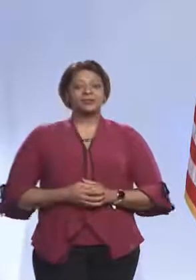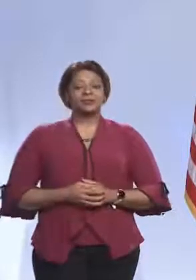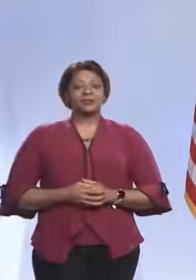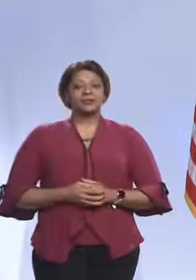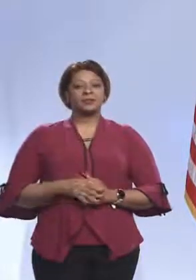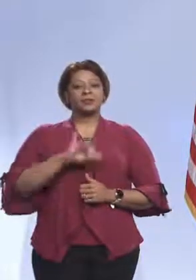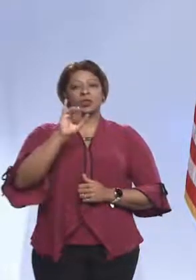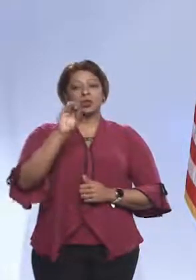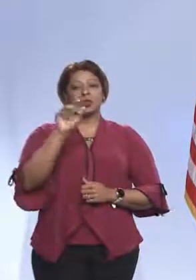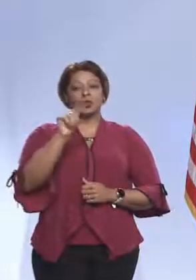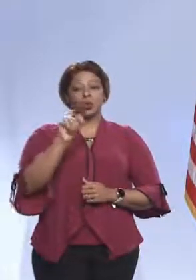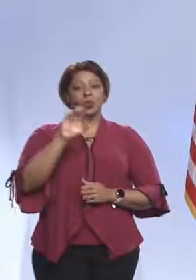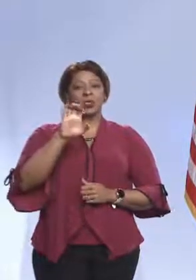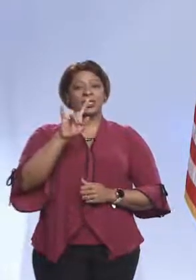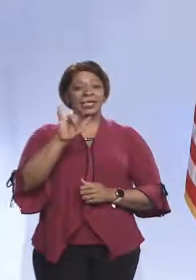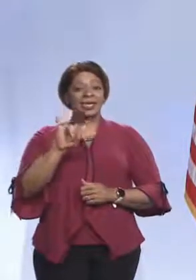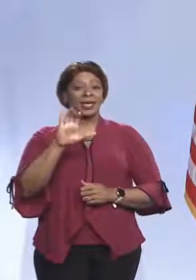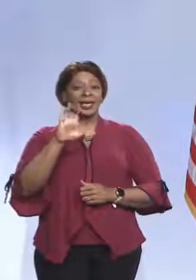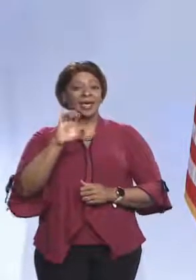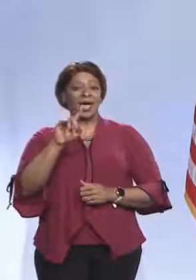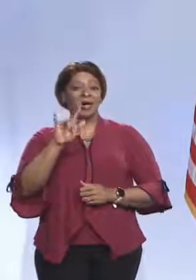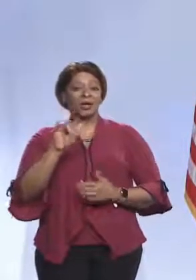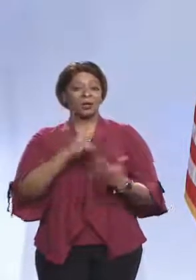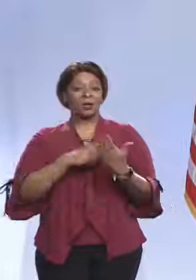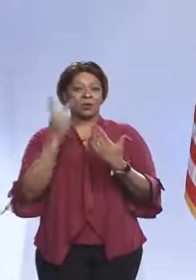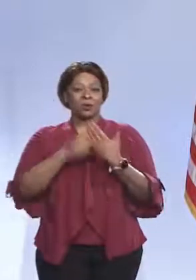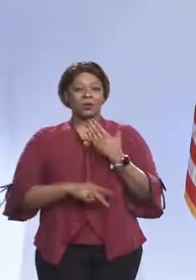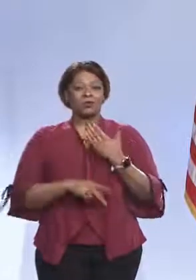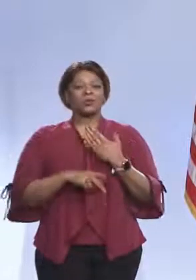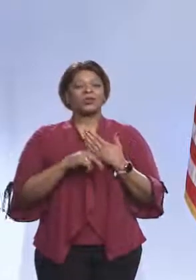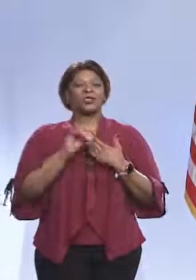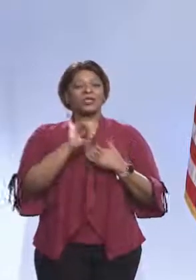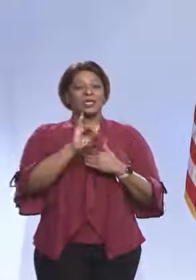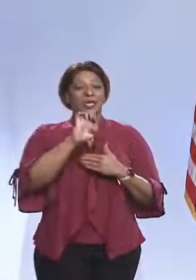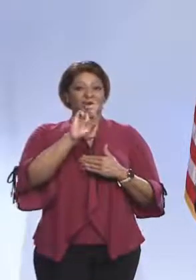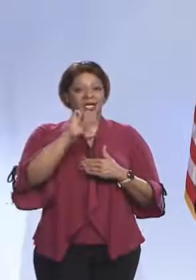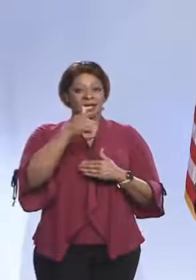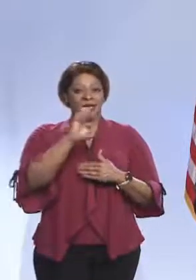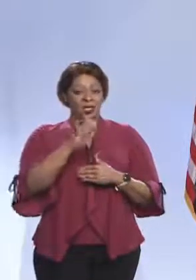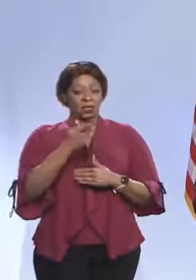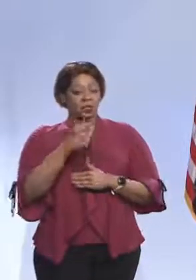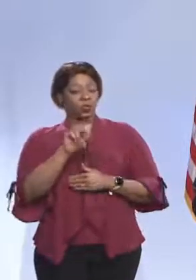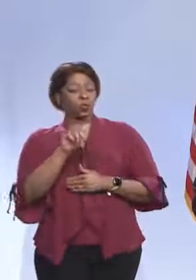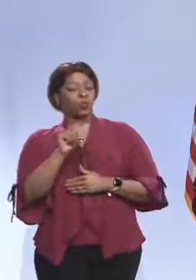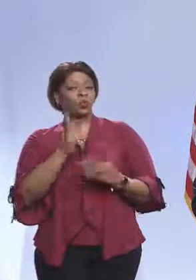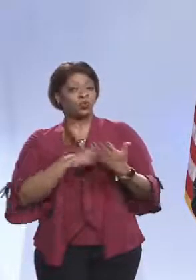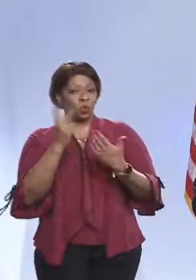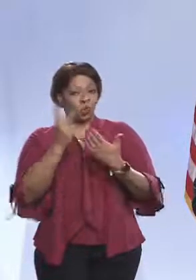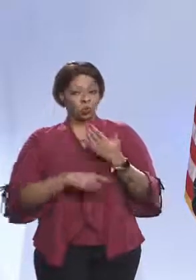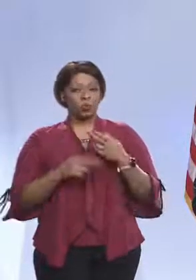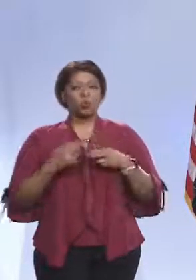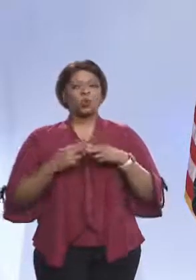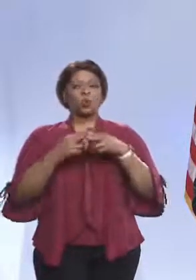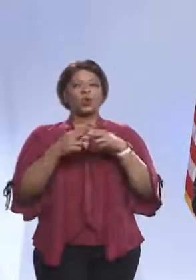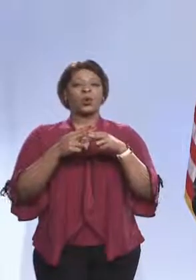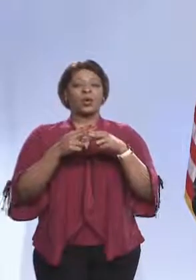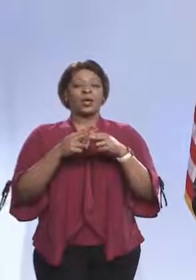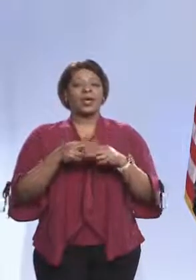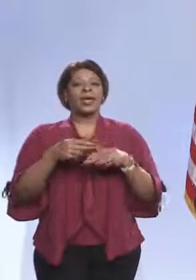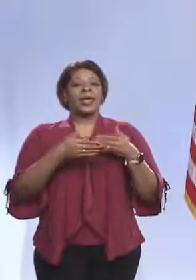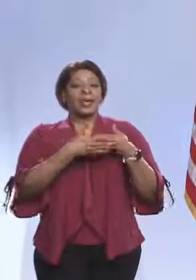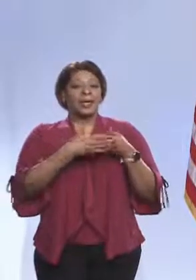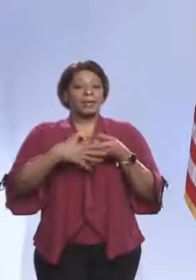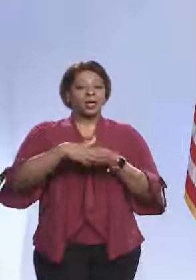Joint City-County program is at EDGE, and the EDGE grant program is called the